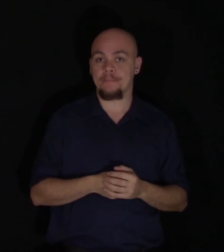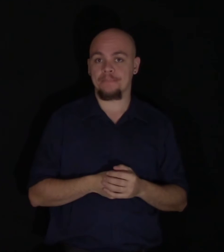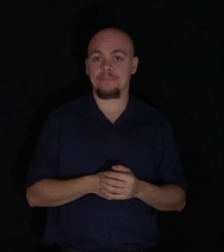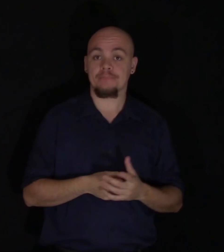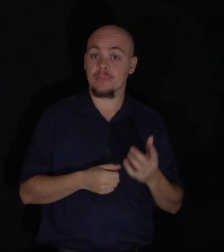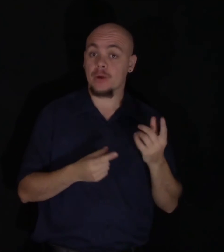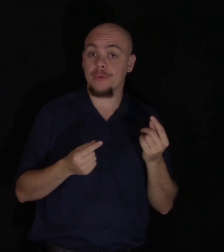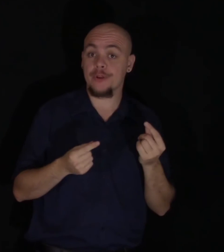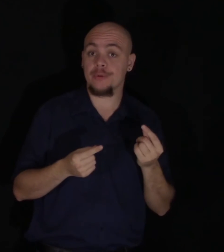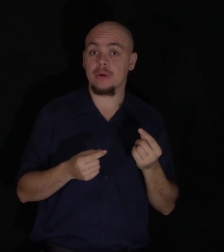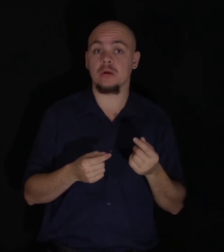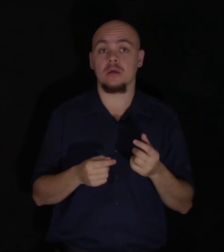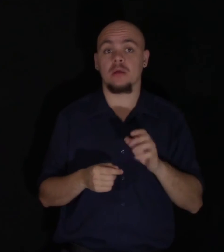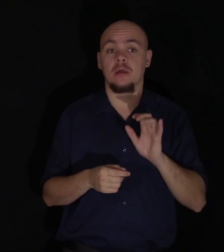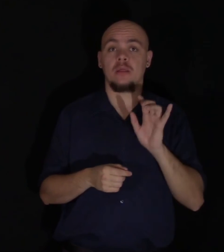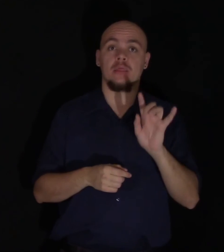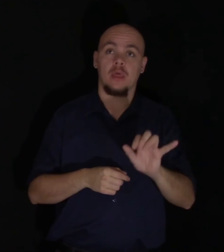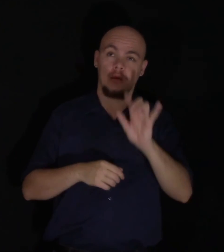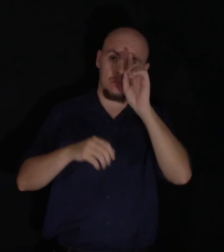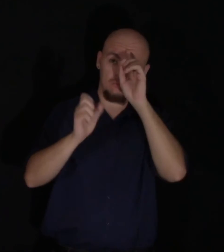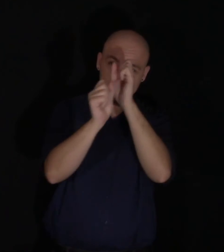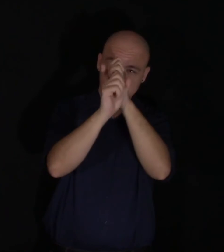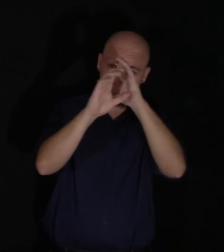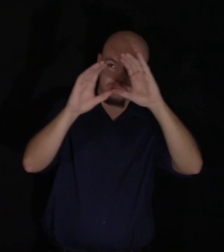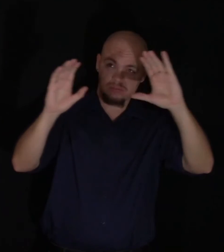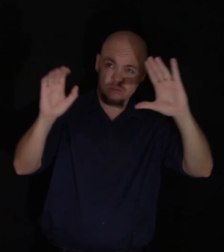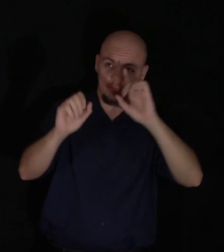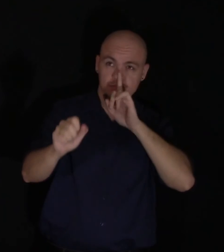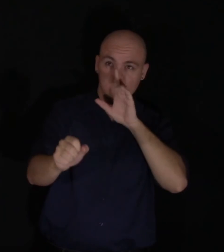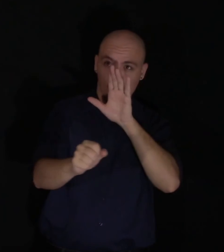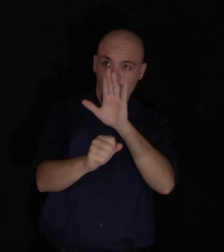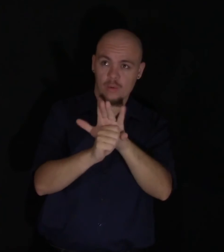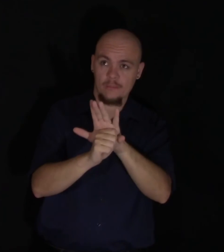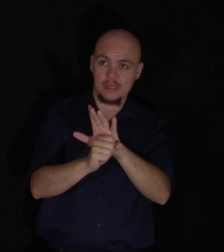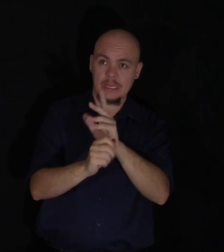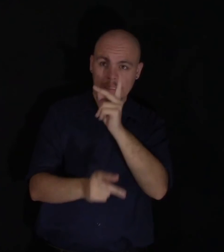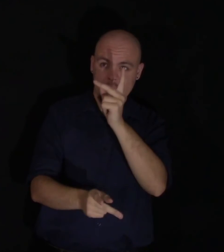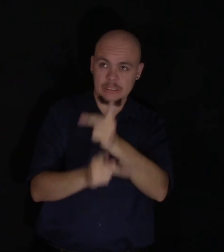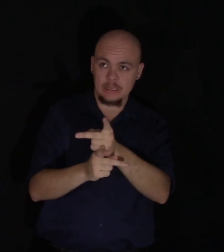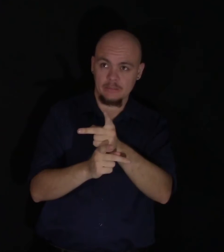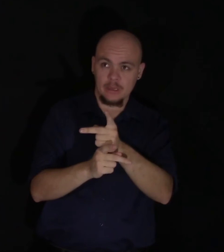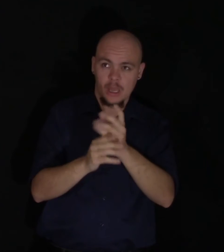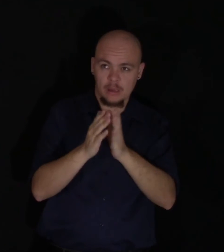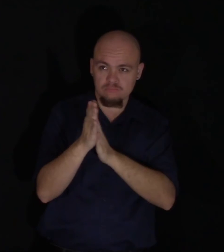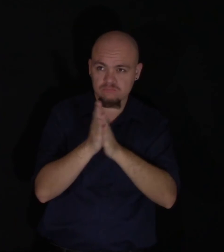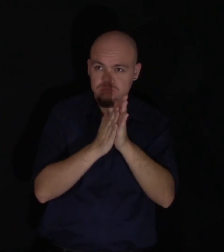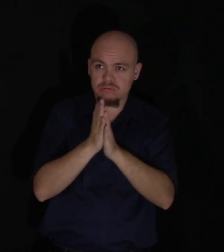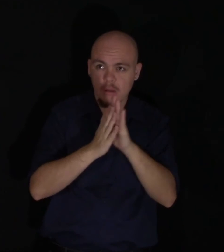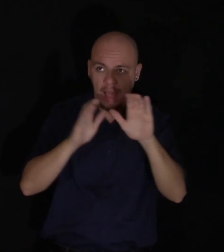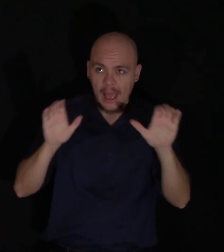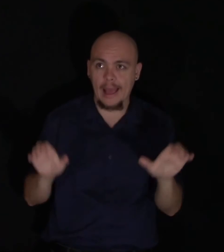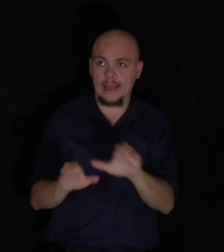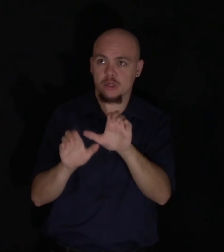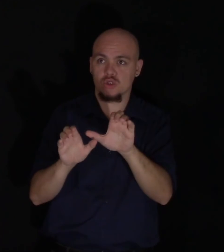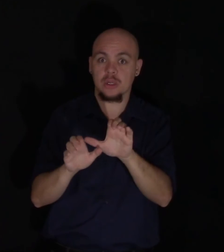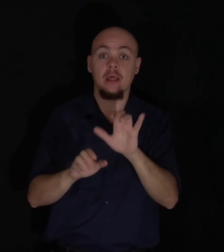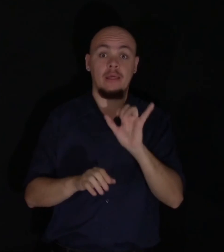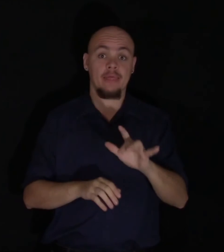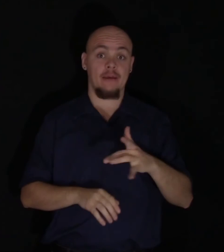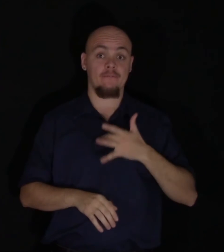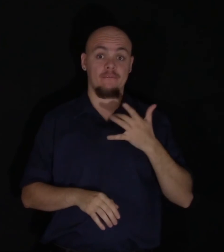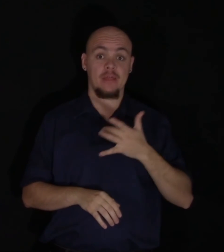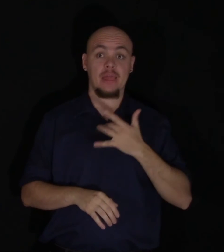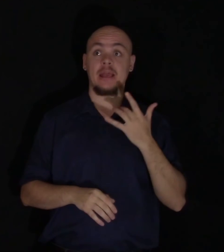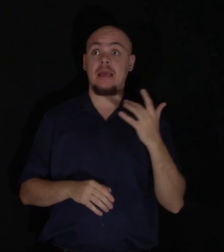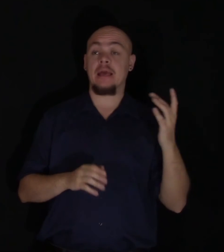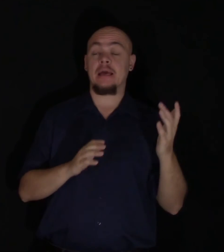said, I have to just set this vision and commit to it and stick to it and take action. Now this realization was both exhilarating